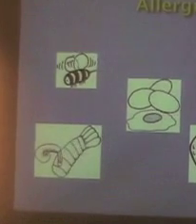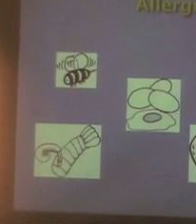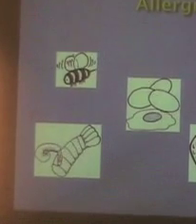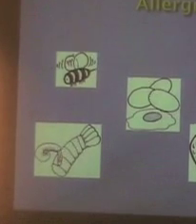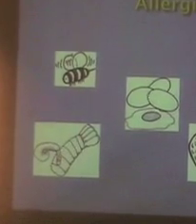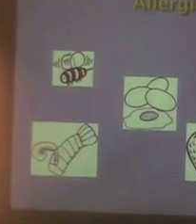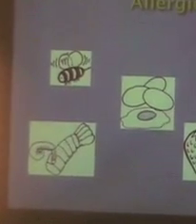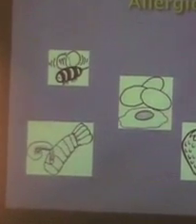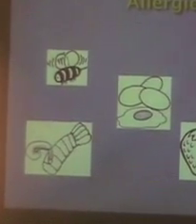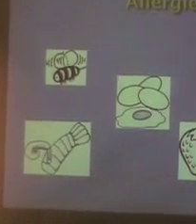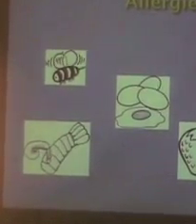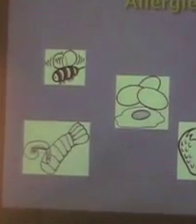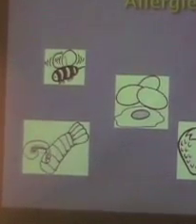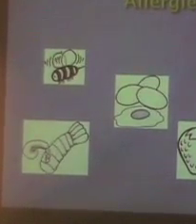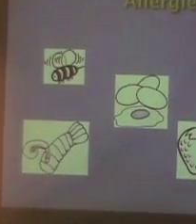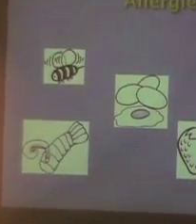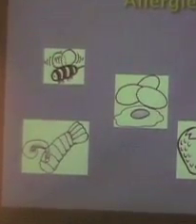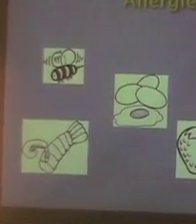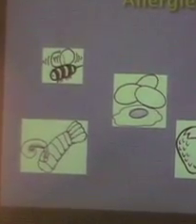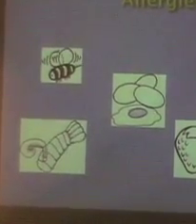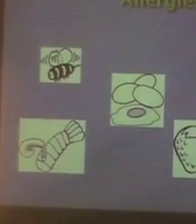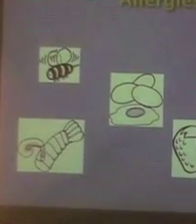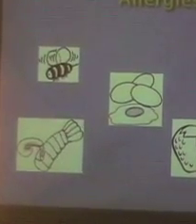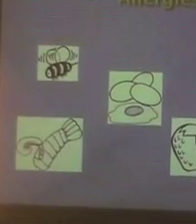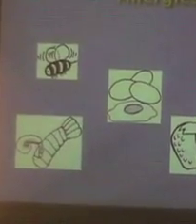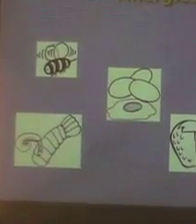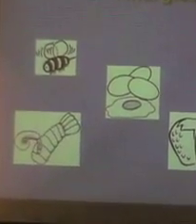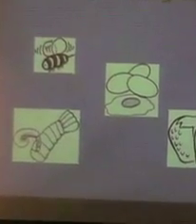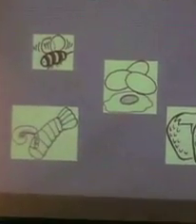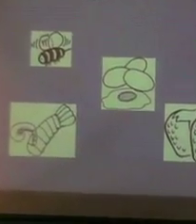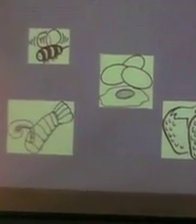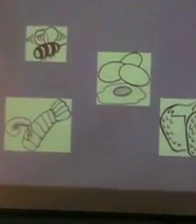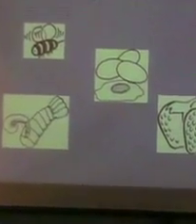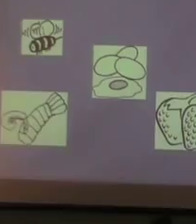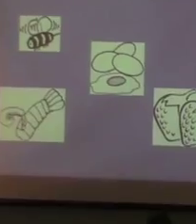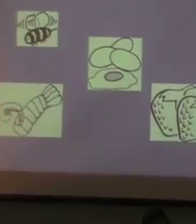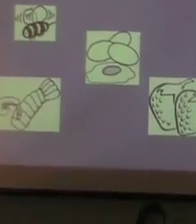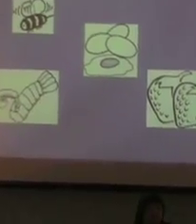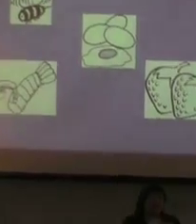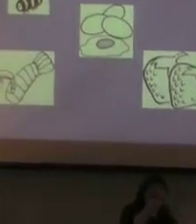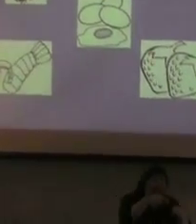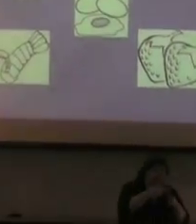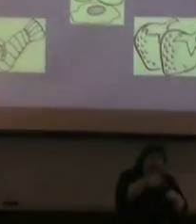Some of the pictures that we work with our patients, do they have a bee allergy, egg allergy,